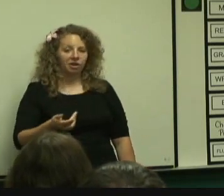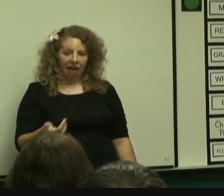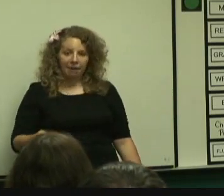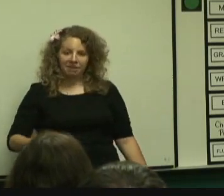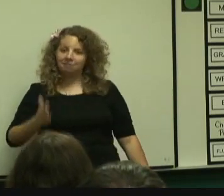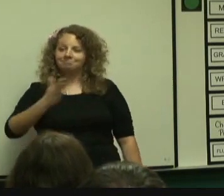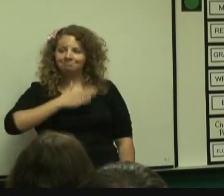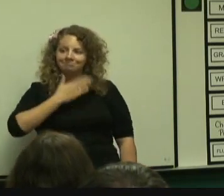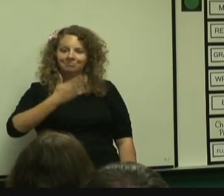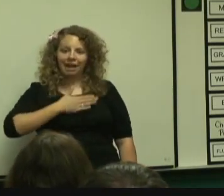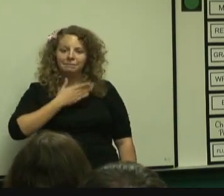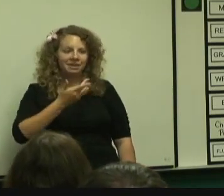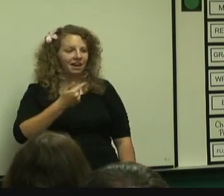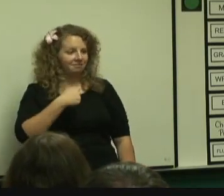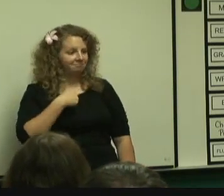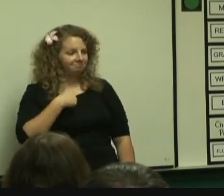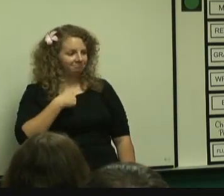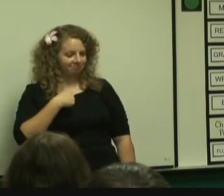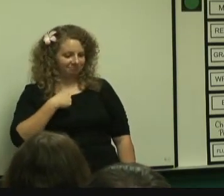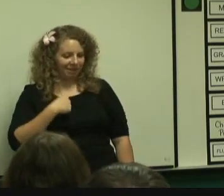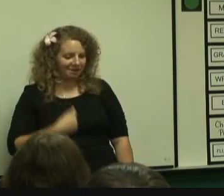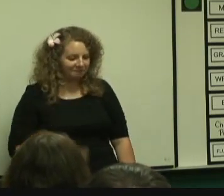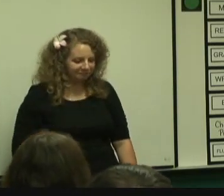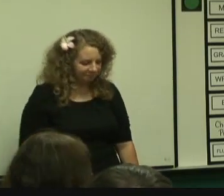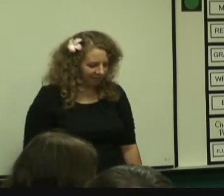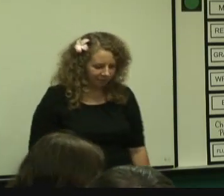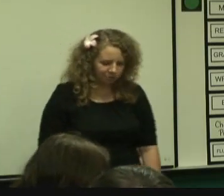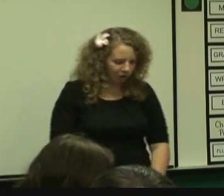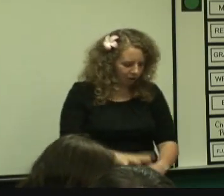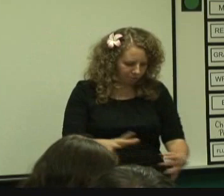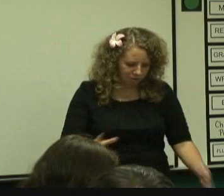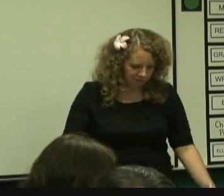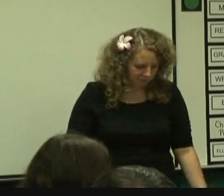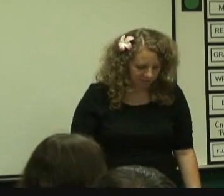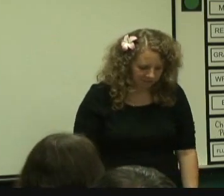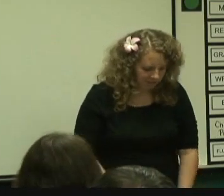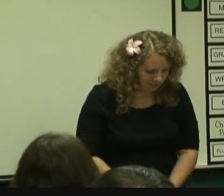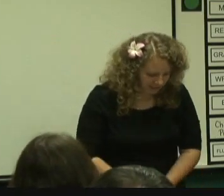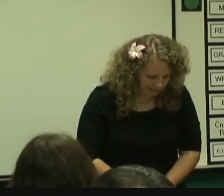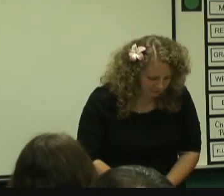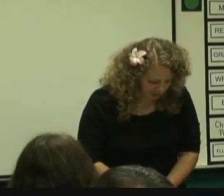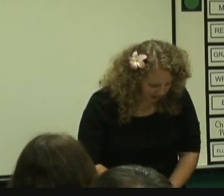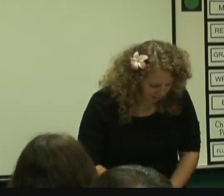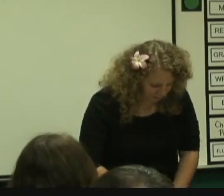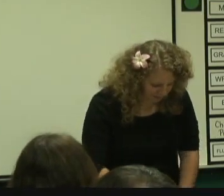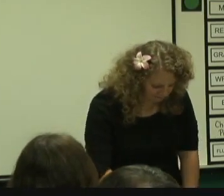or happy, I. Happy, I. Okay? And those all would just mean the exact same thing, I am happy.